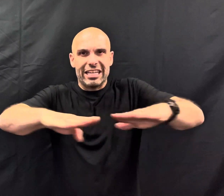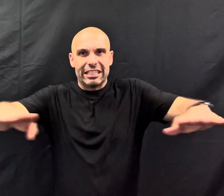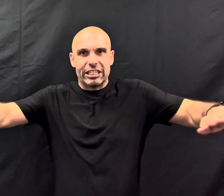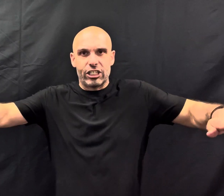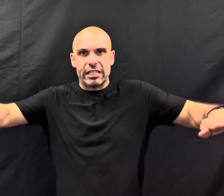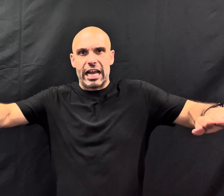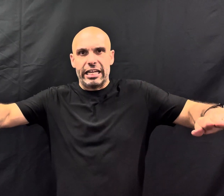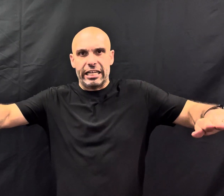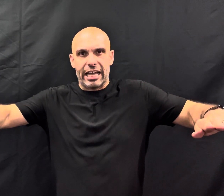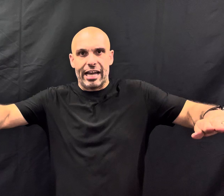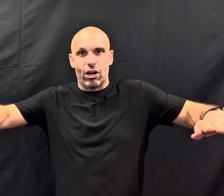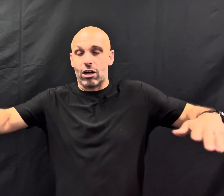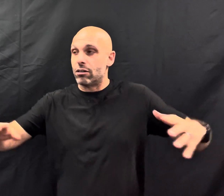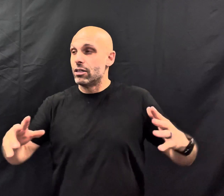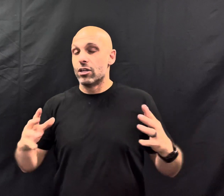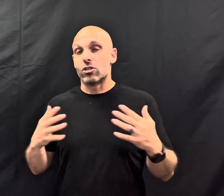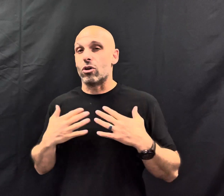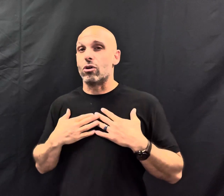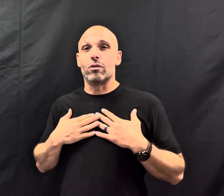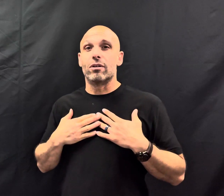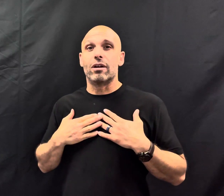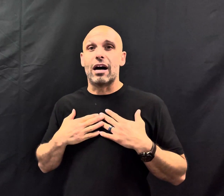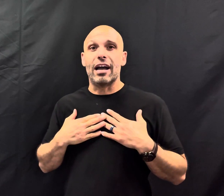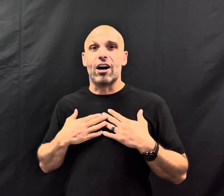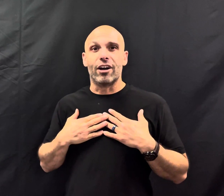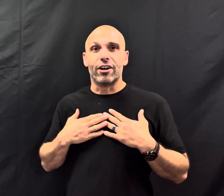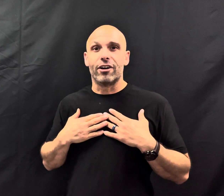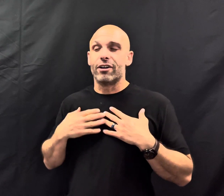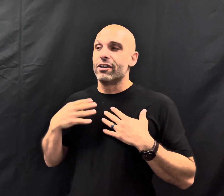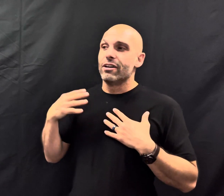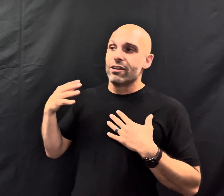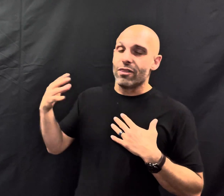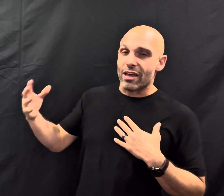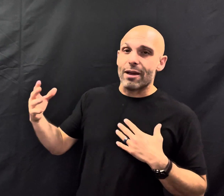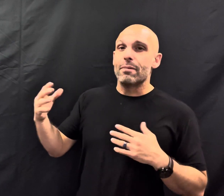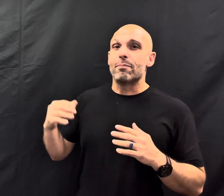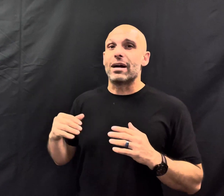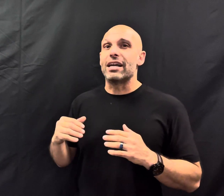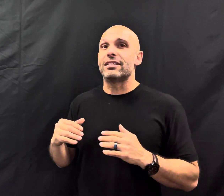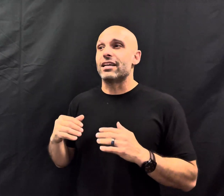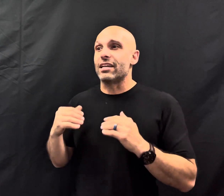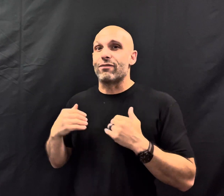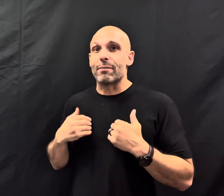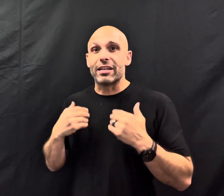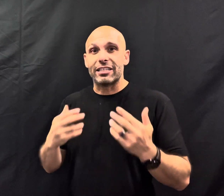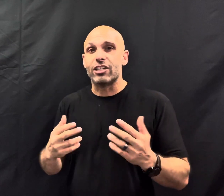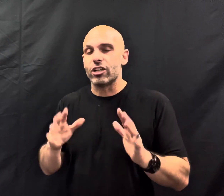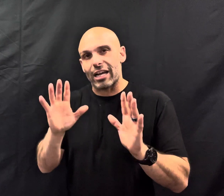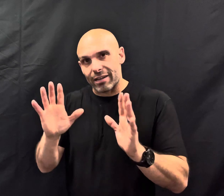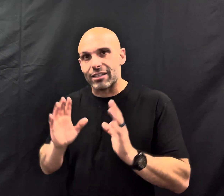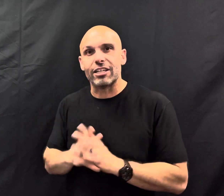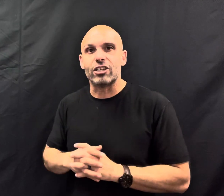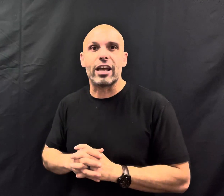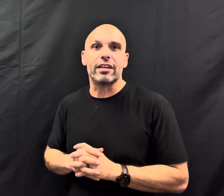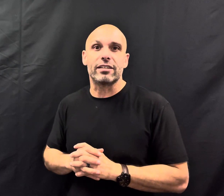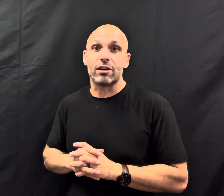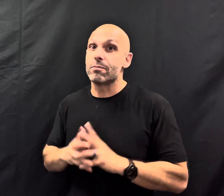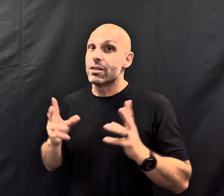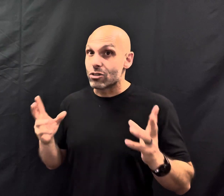English signing at all. So I honor them by saying, if I'm going to teach it, I'm going to teach ASL. So those